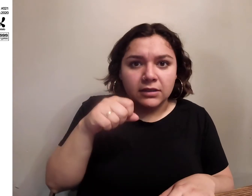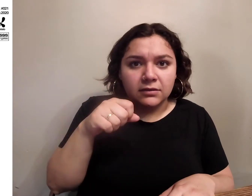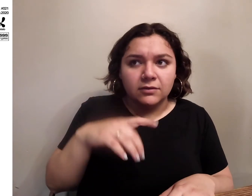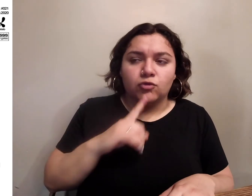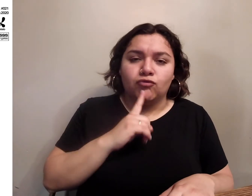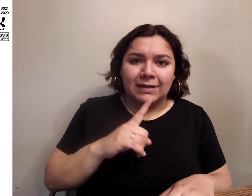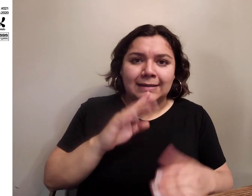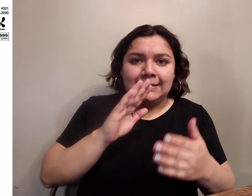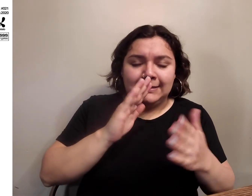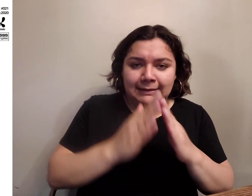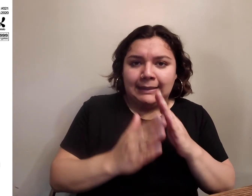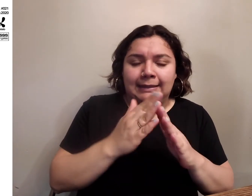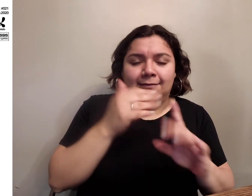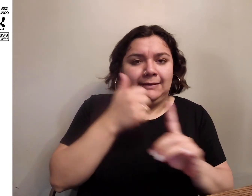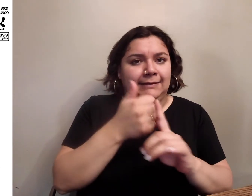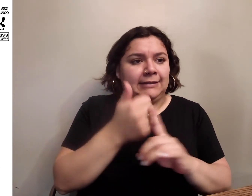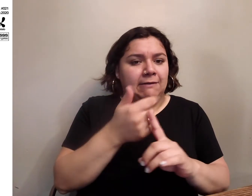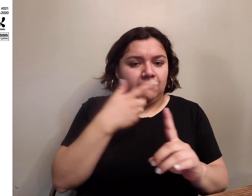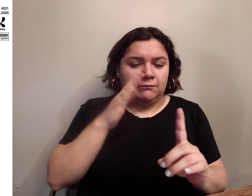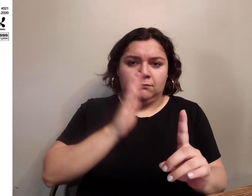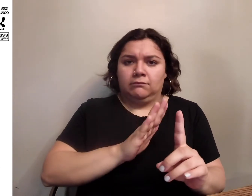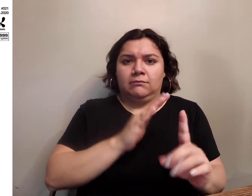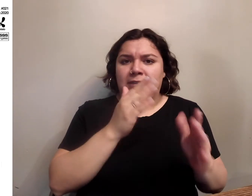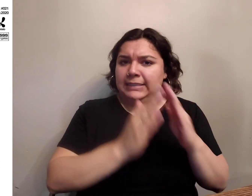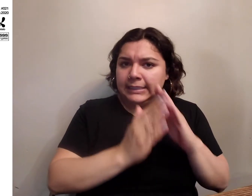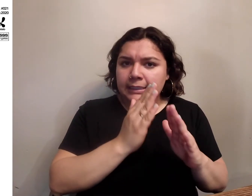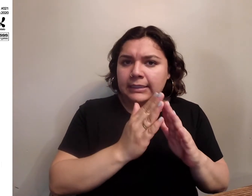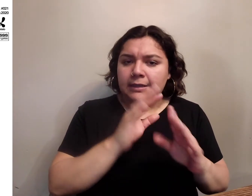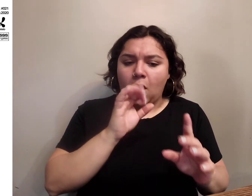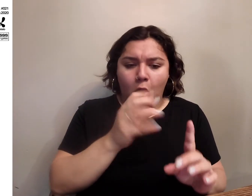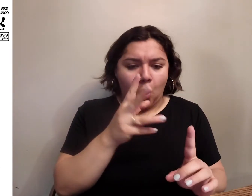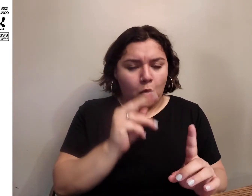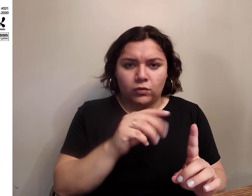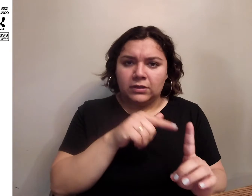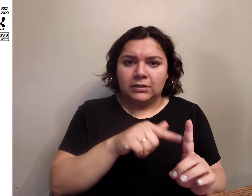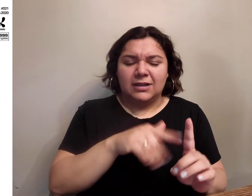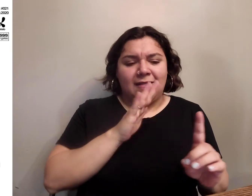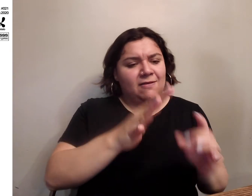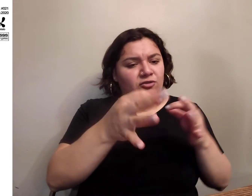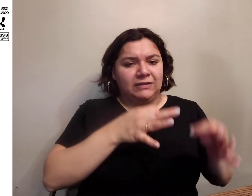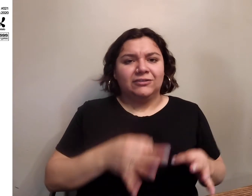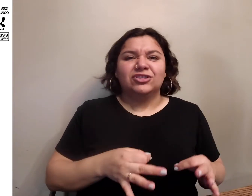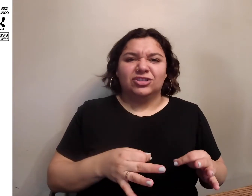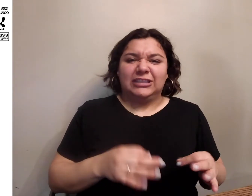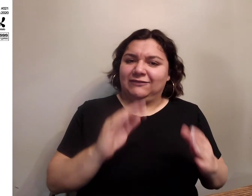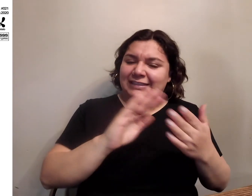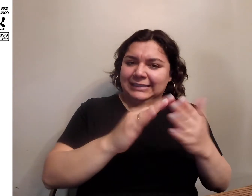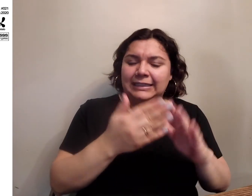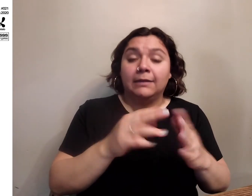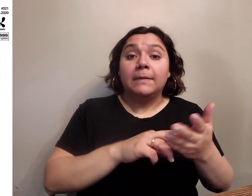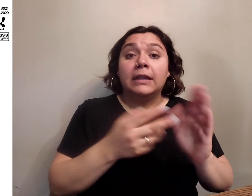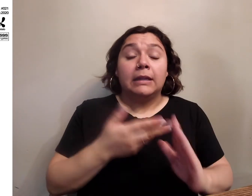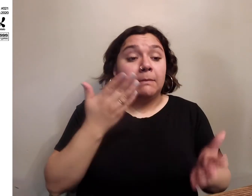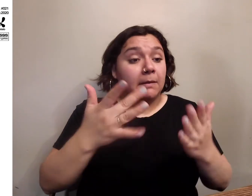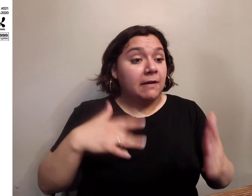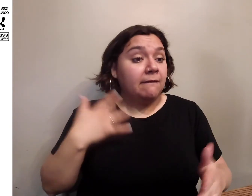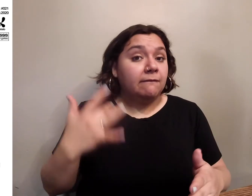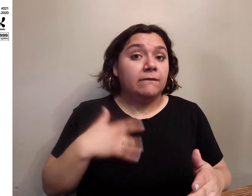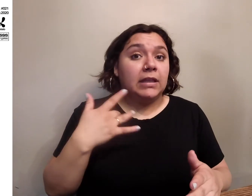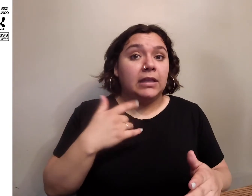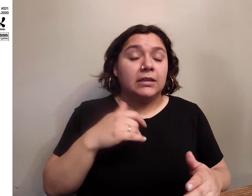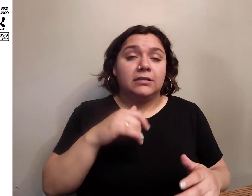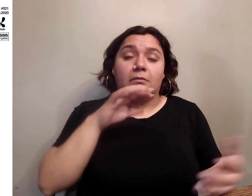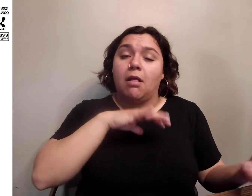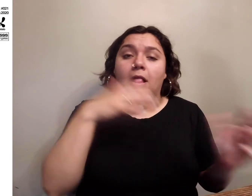It's its own city. And it's its own definition of that. So it may feel